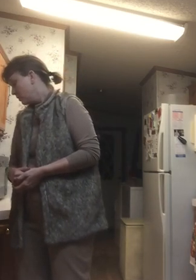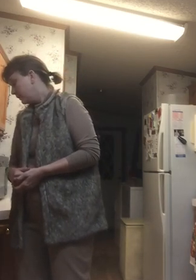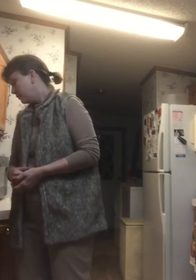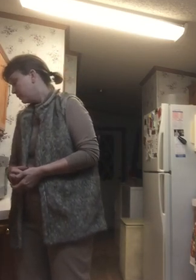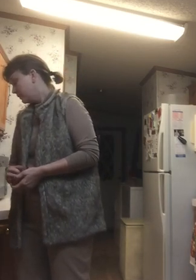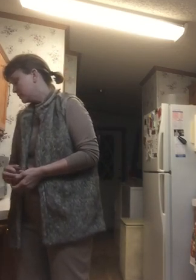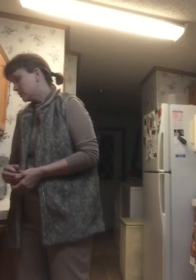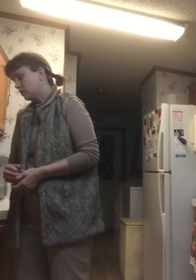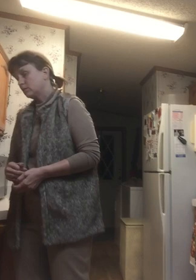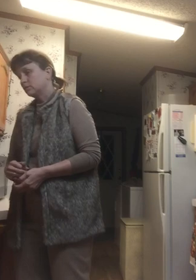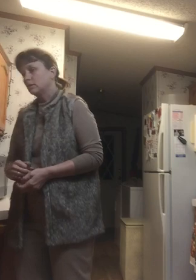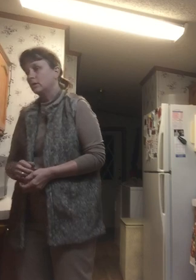Later on in the song.